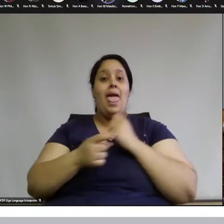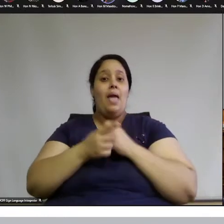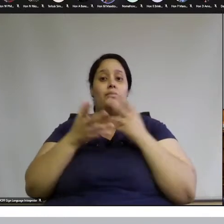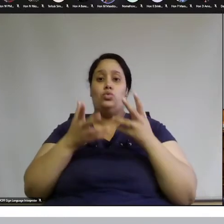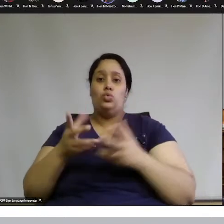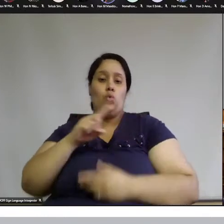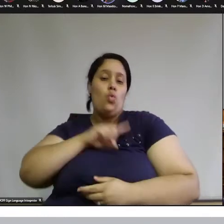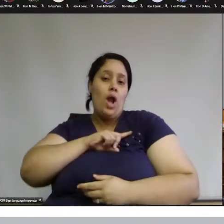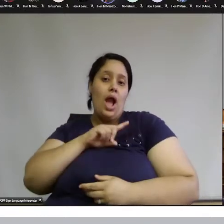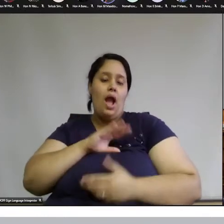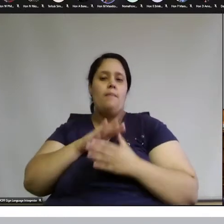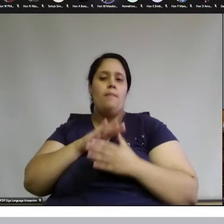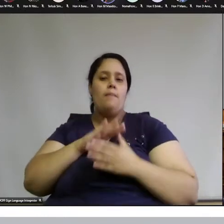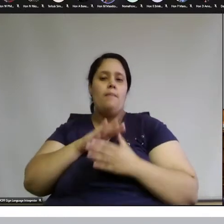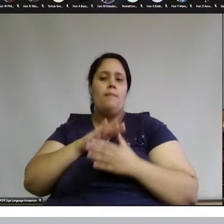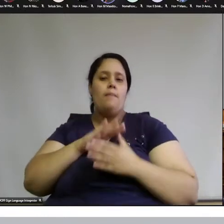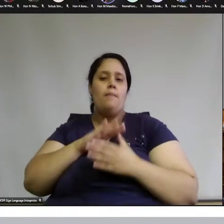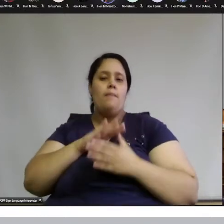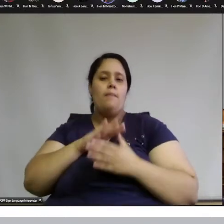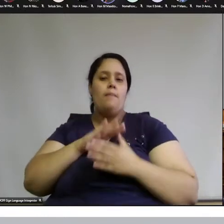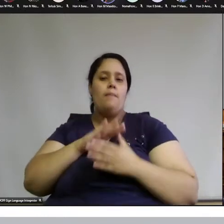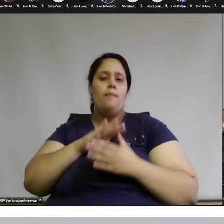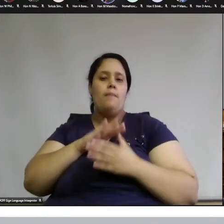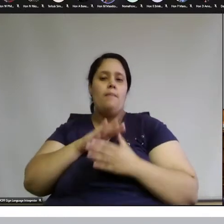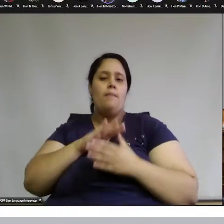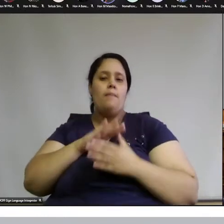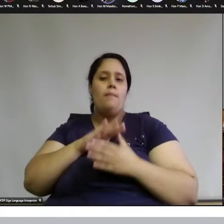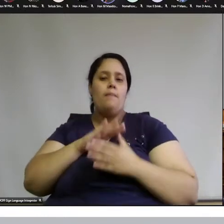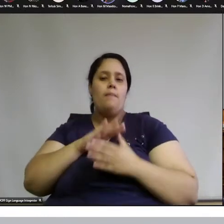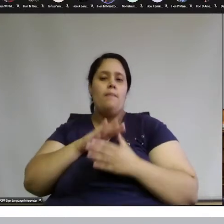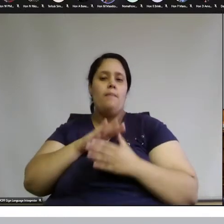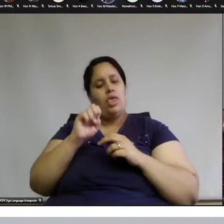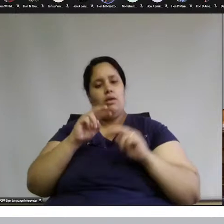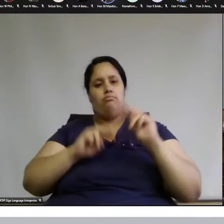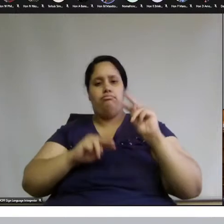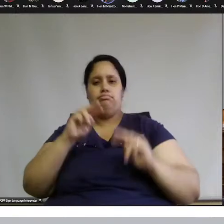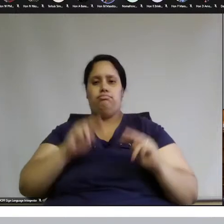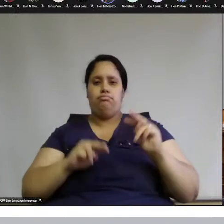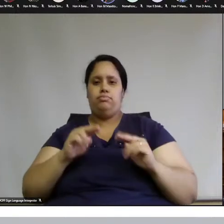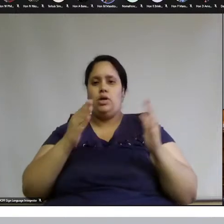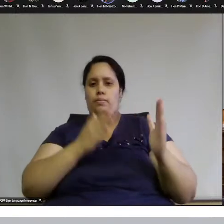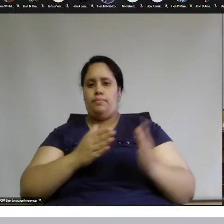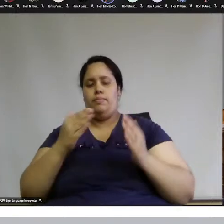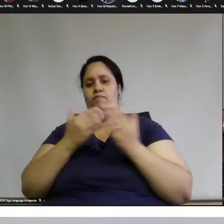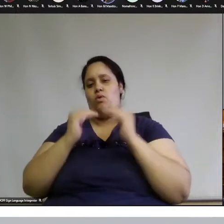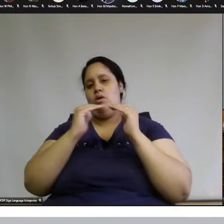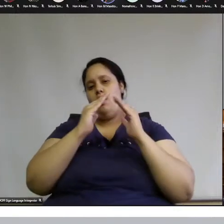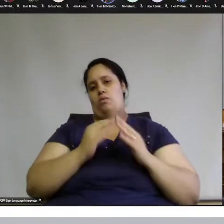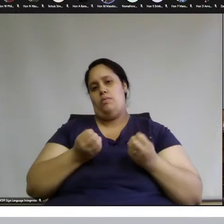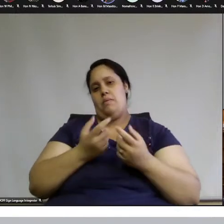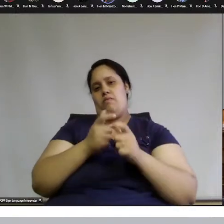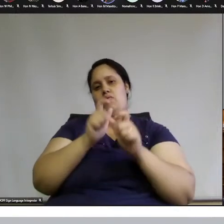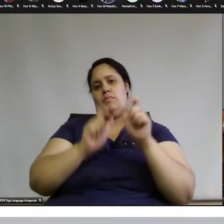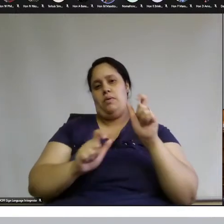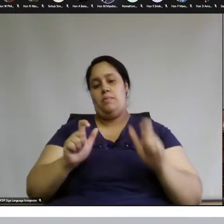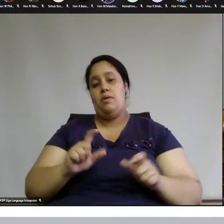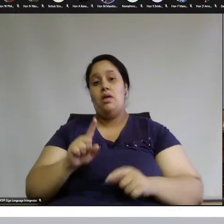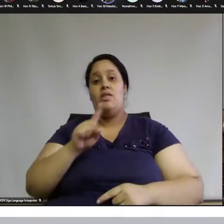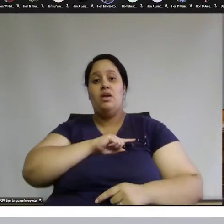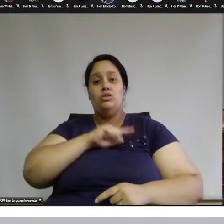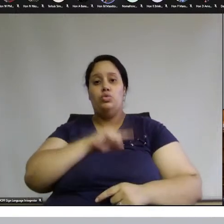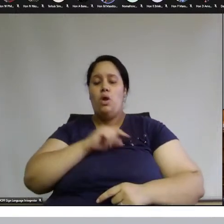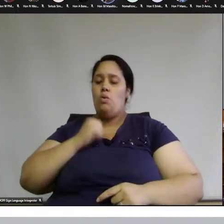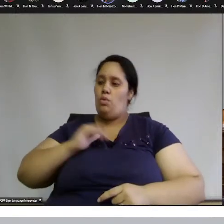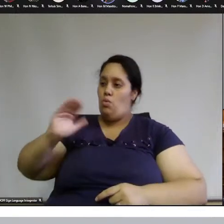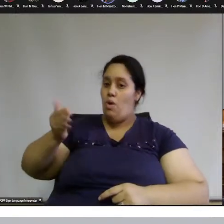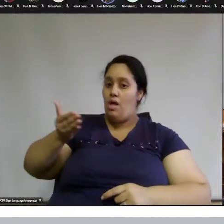of our commitment to redress and provision of dignity. For that reason, we welcome the increase of the Department of